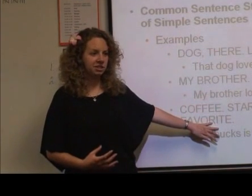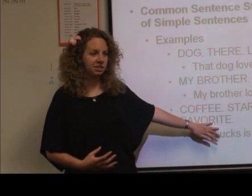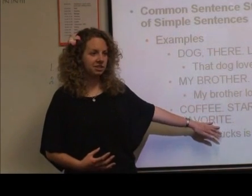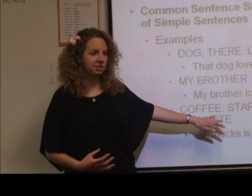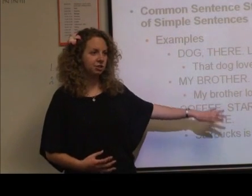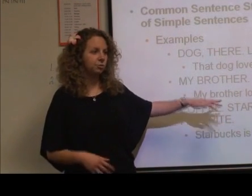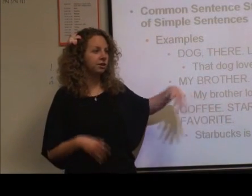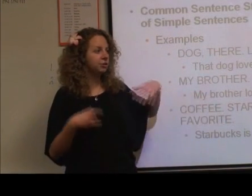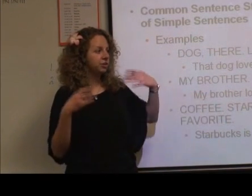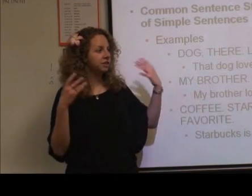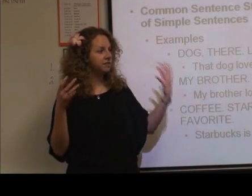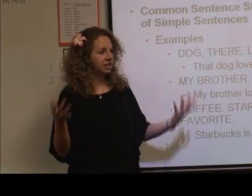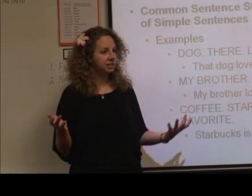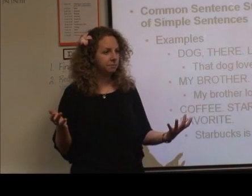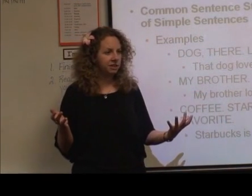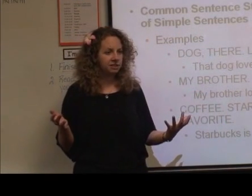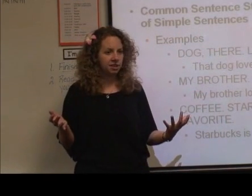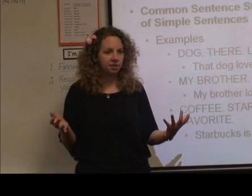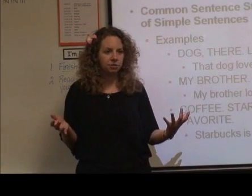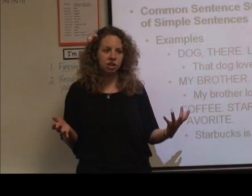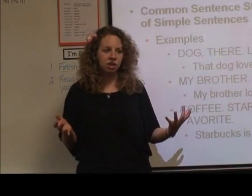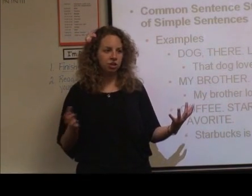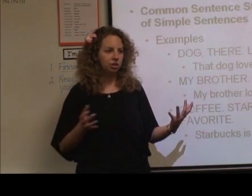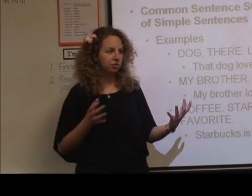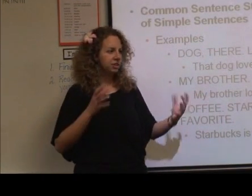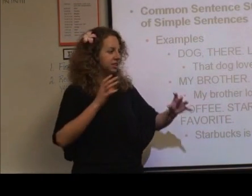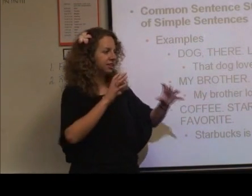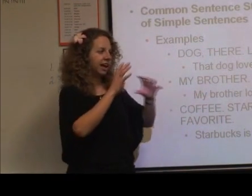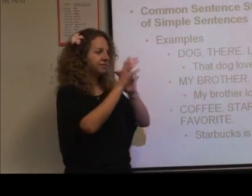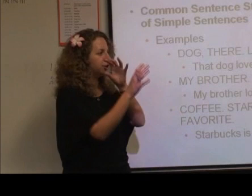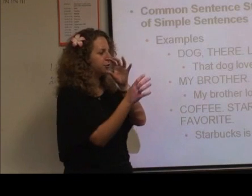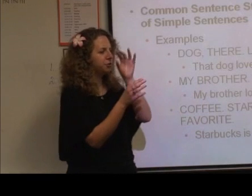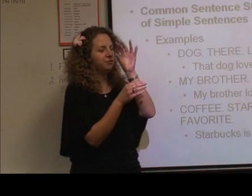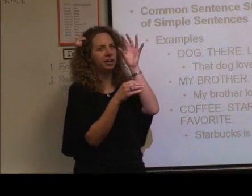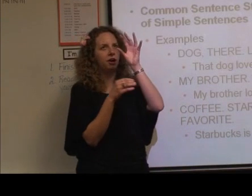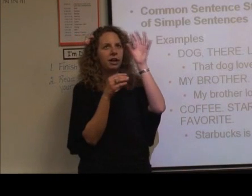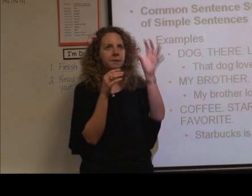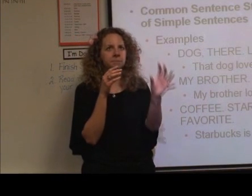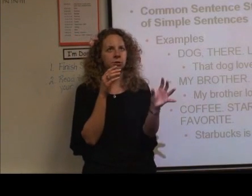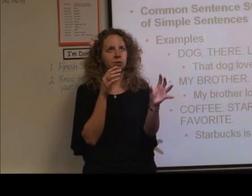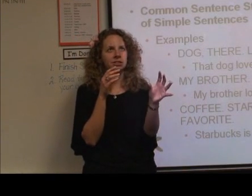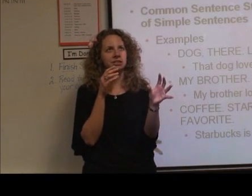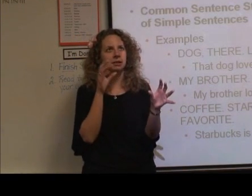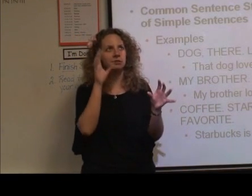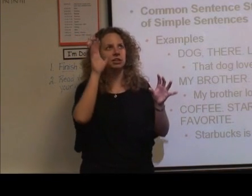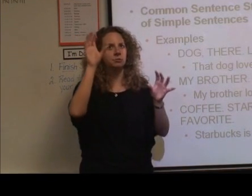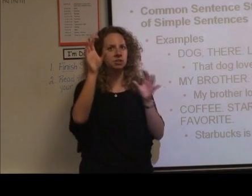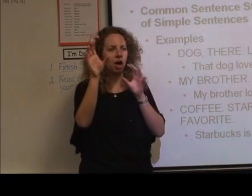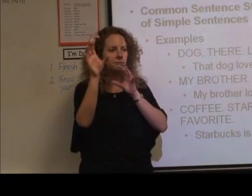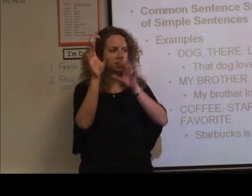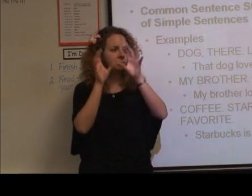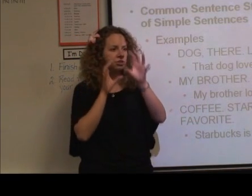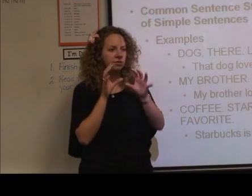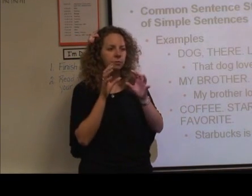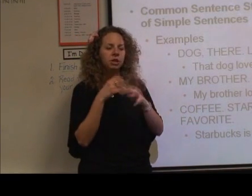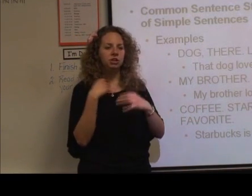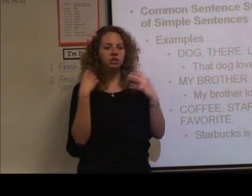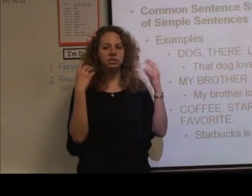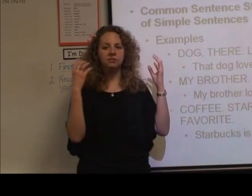sentences. So whenever you think of saying something in sign language, you don't necessarily have to go through and figure out, okay, where's the subject, and where's the object, and where's the verb. You just need to